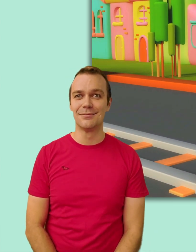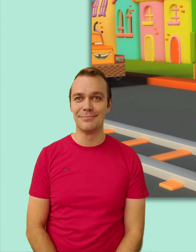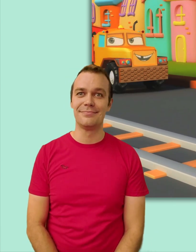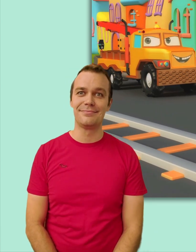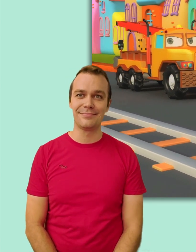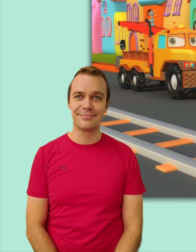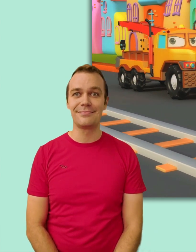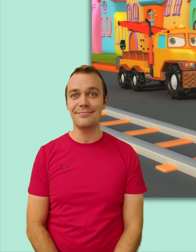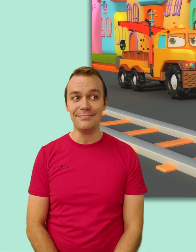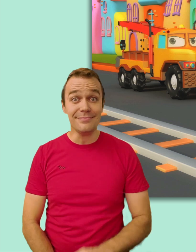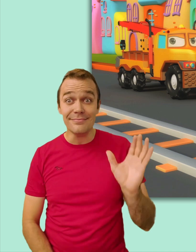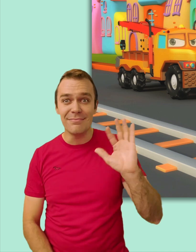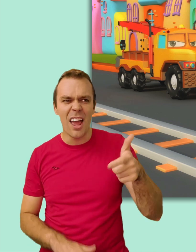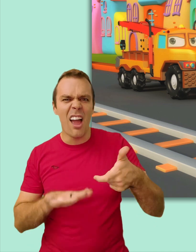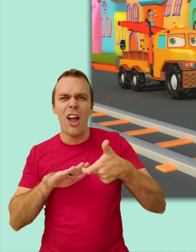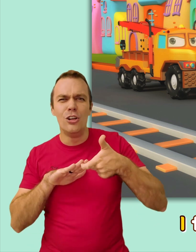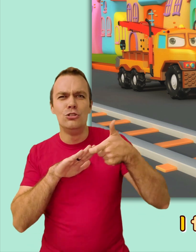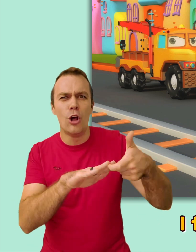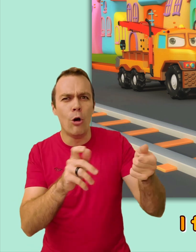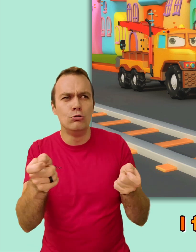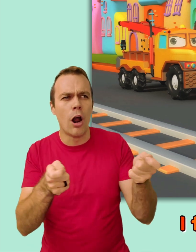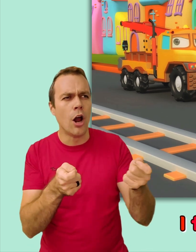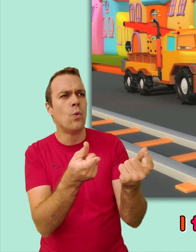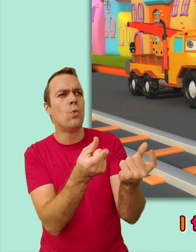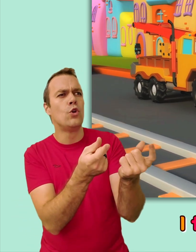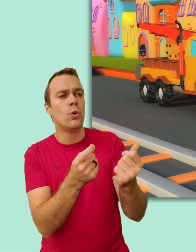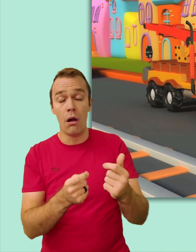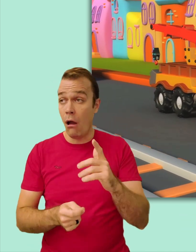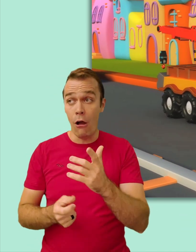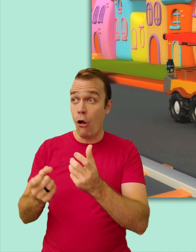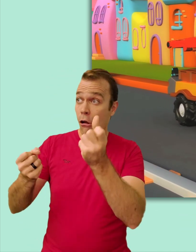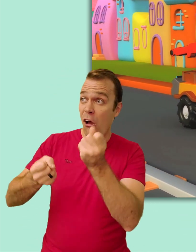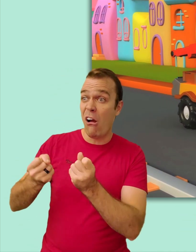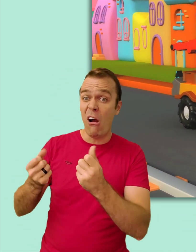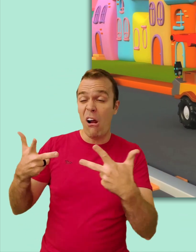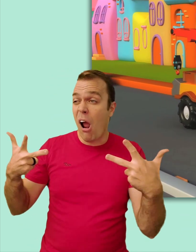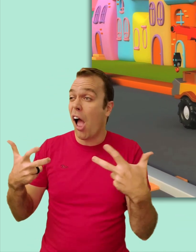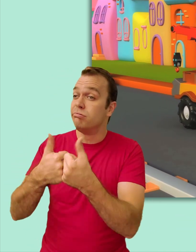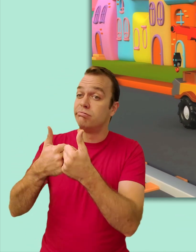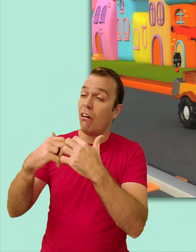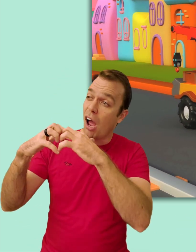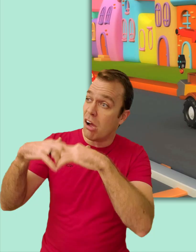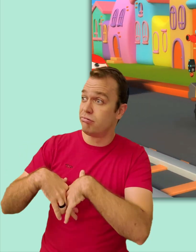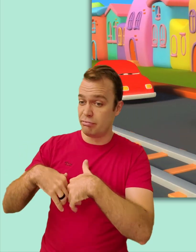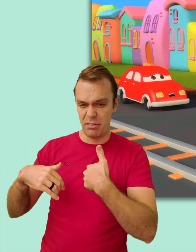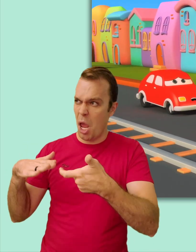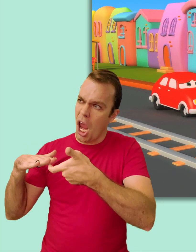Hey, tow truck! What do you do? I tow away the wrecked and disabled cars.